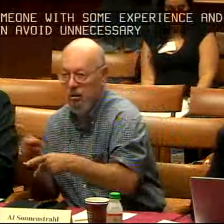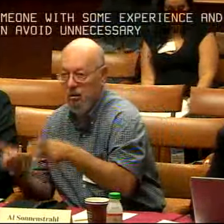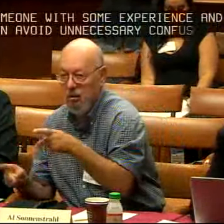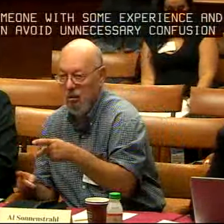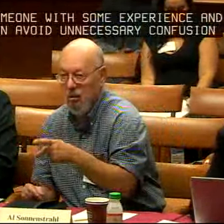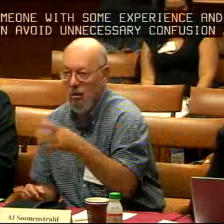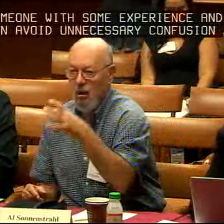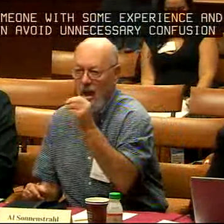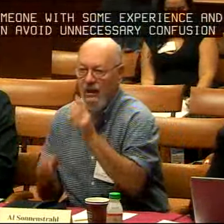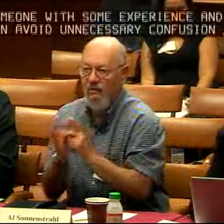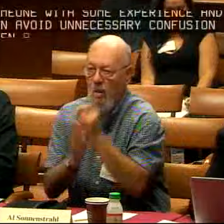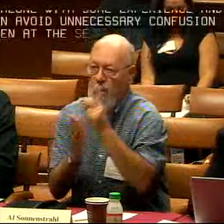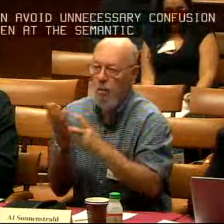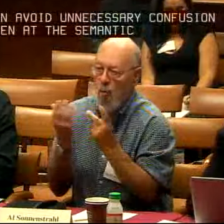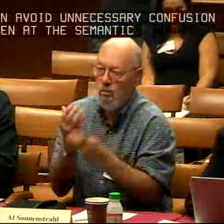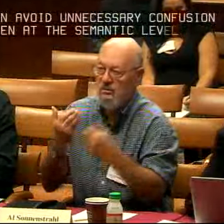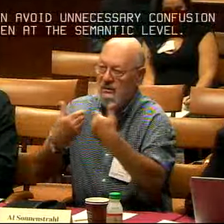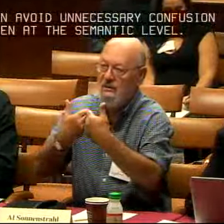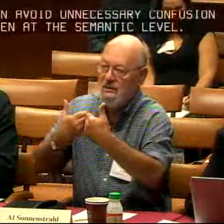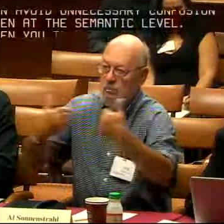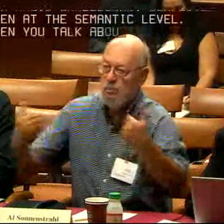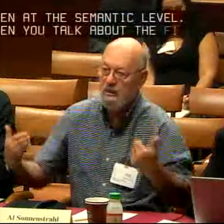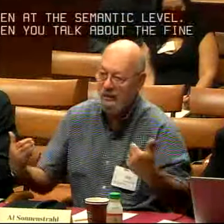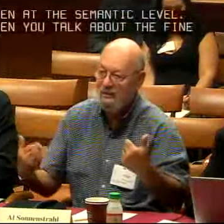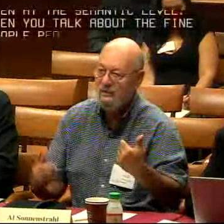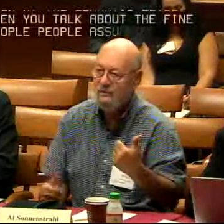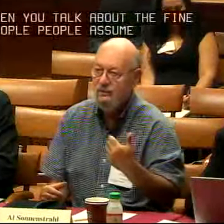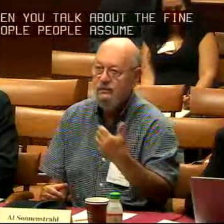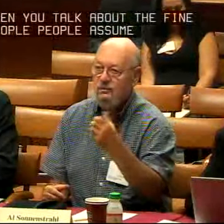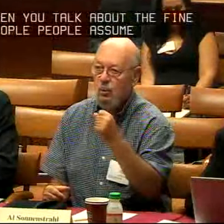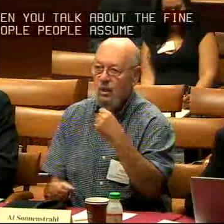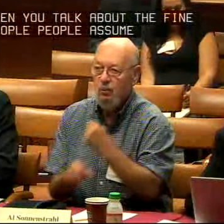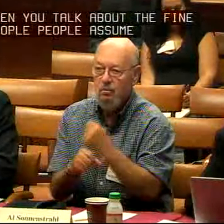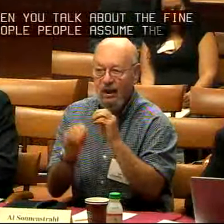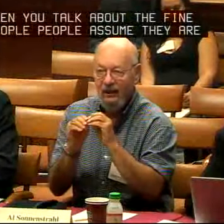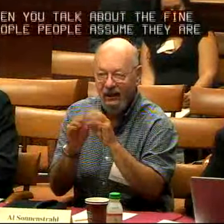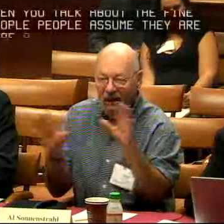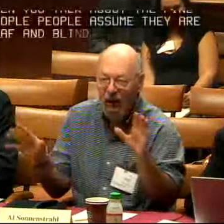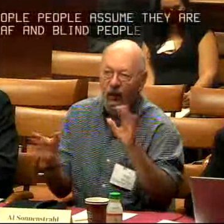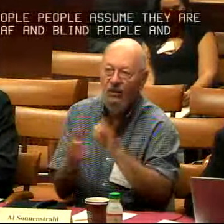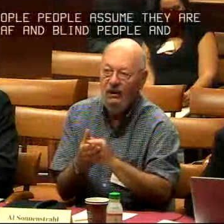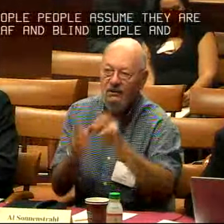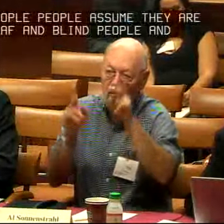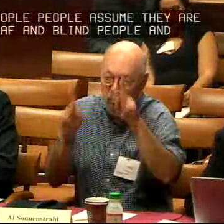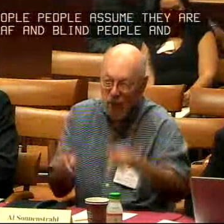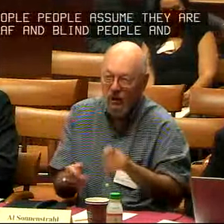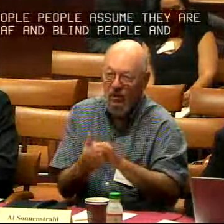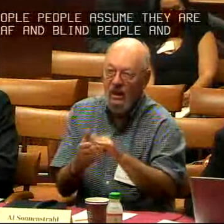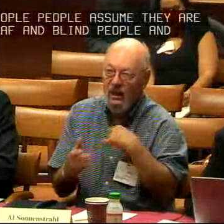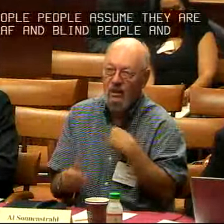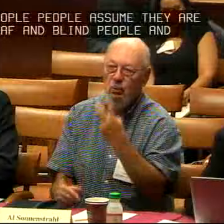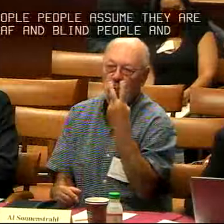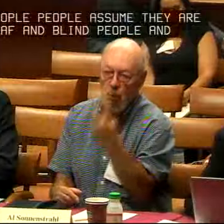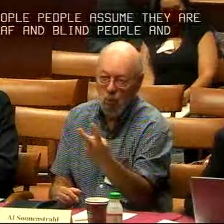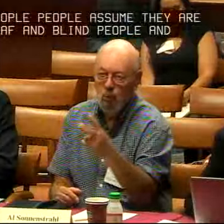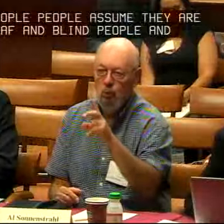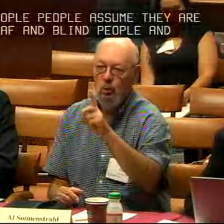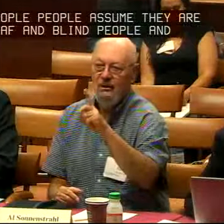they're deaf and blind people. And just having some kind of separation that says that we have a person